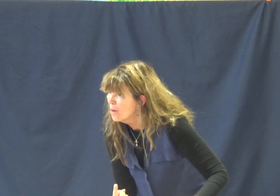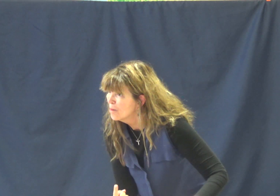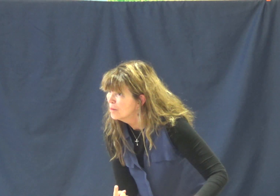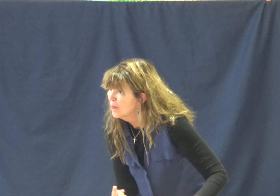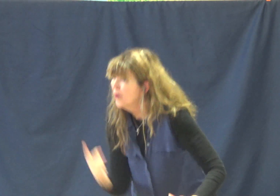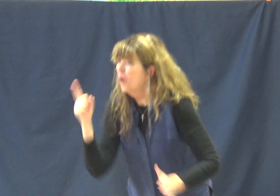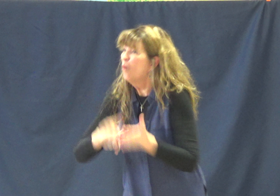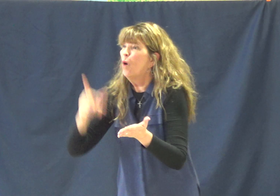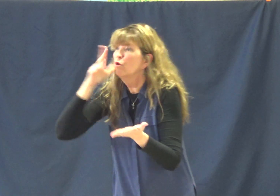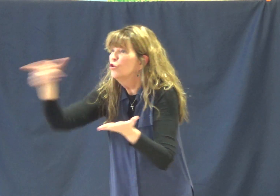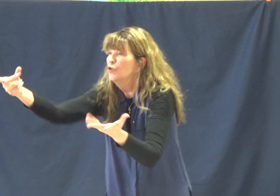come?